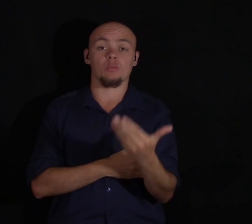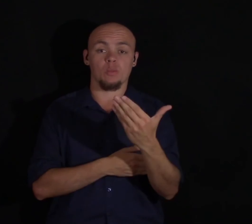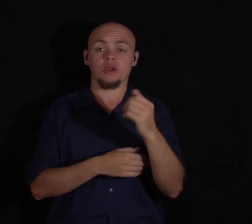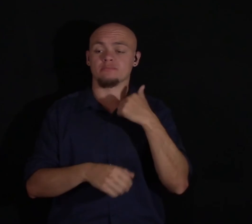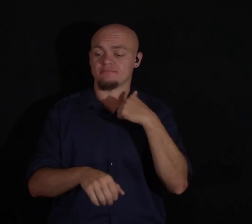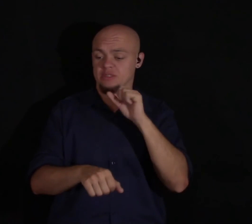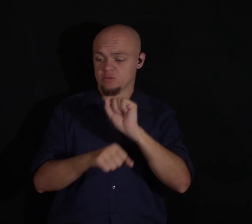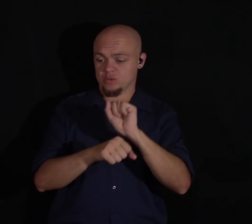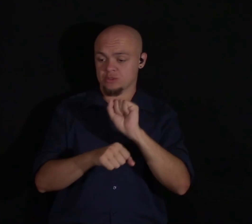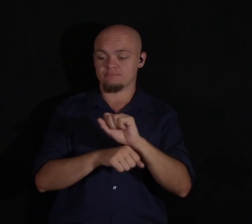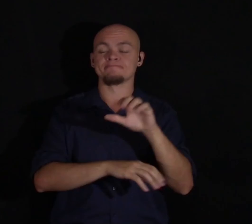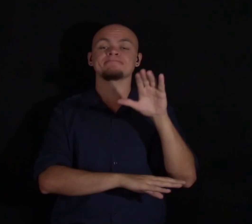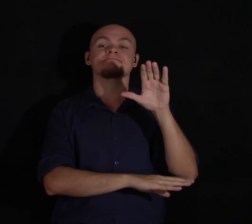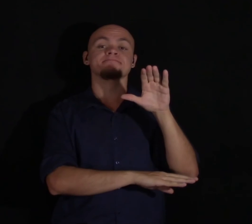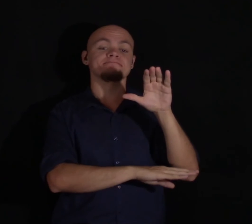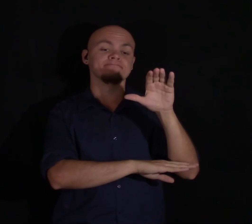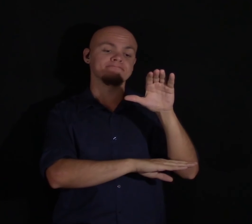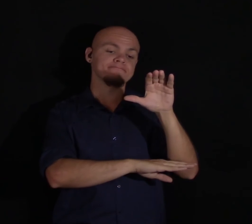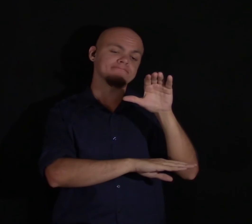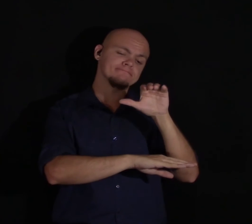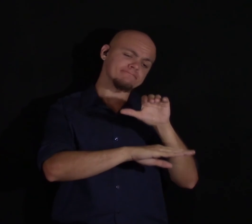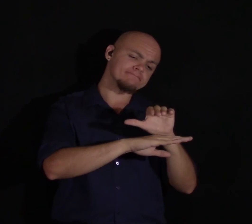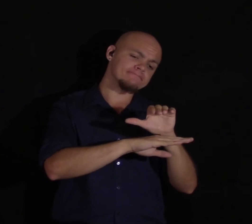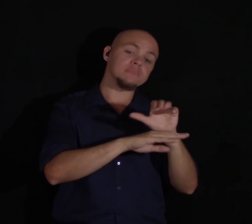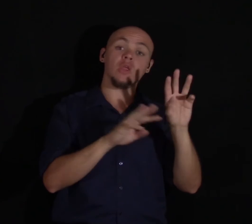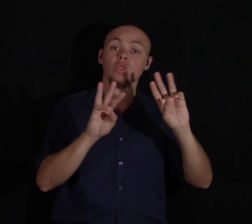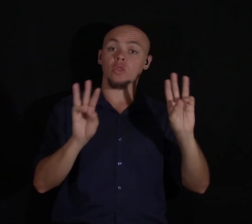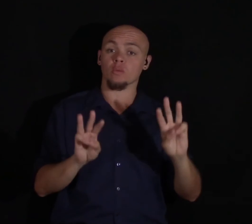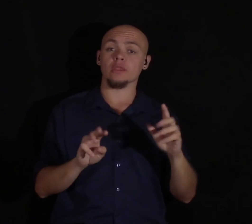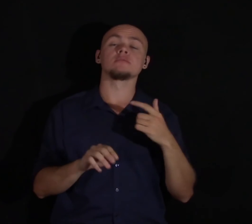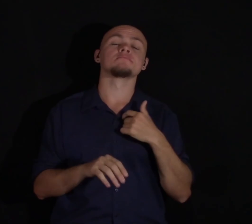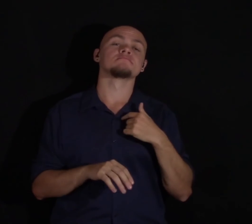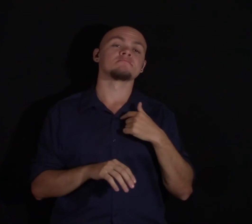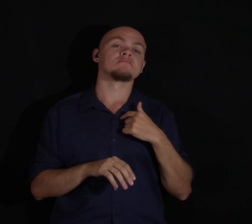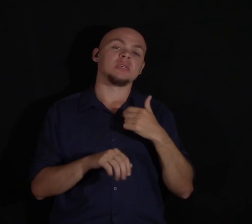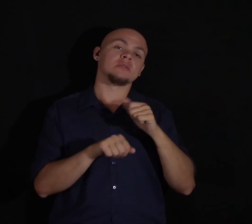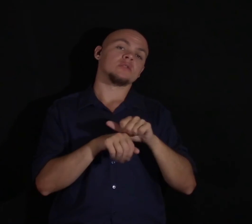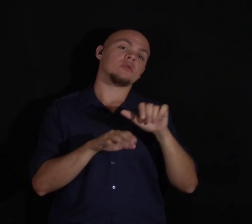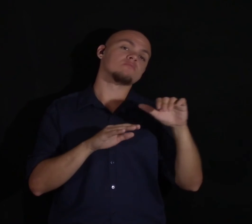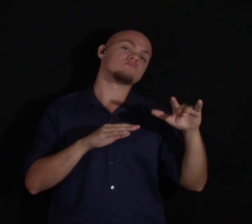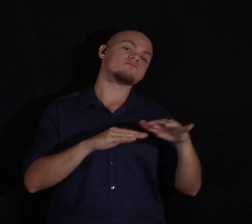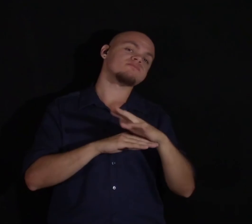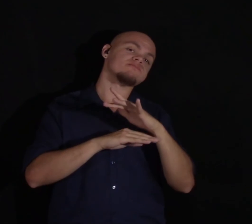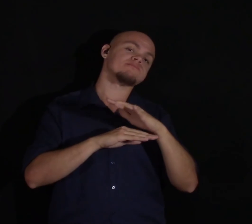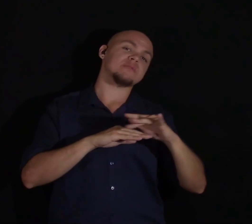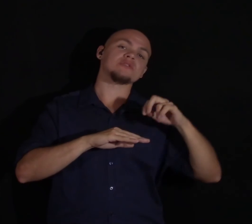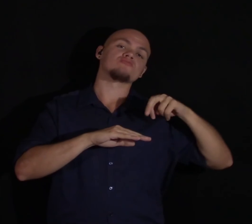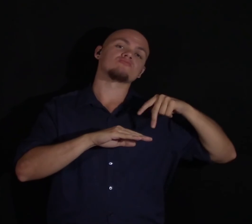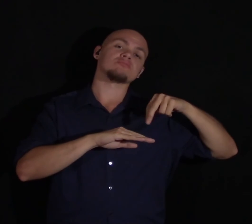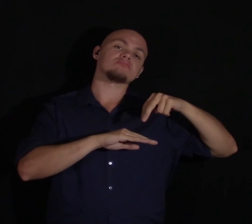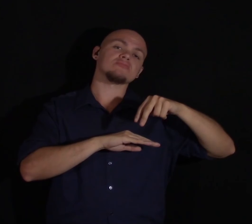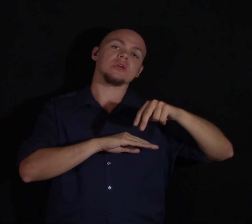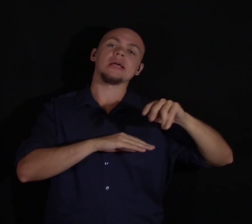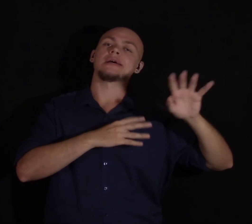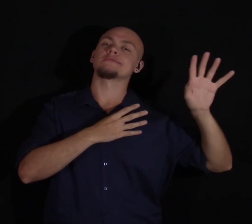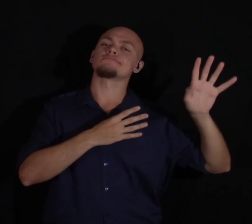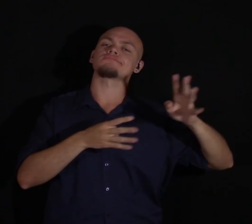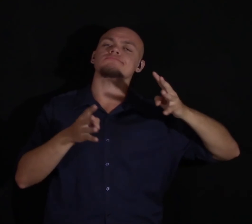but in the evening, when the weather permitted, I walked on the stony beach of the sea to listen to the waves as they roared and dashed at my